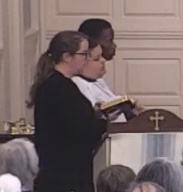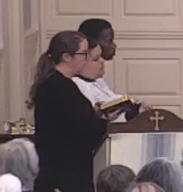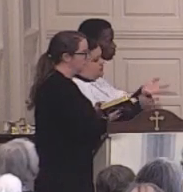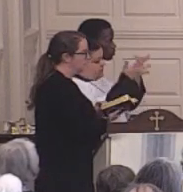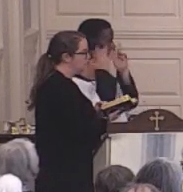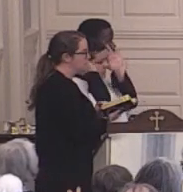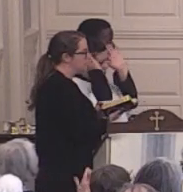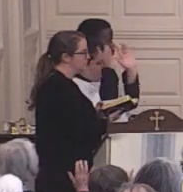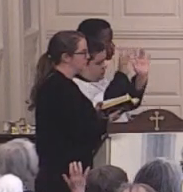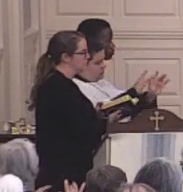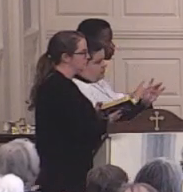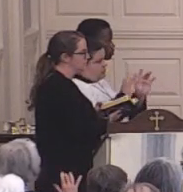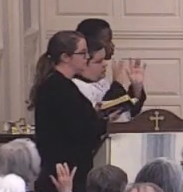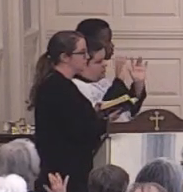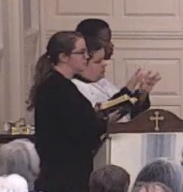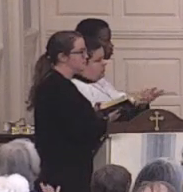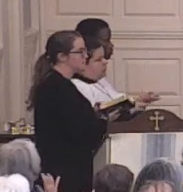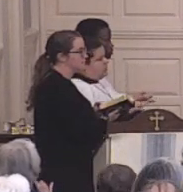Kyrie